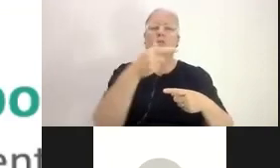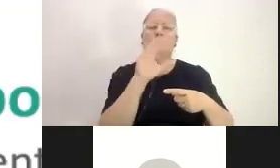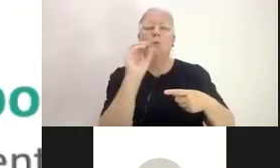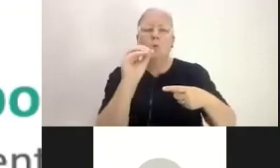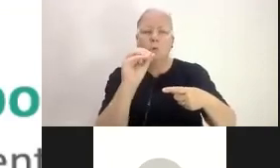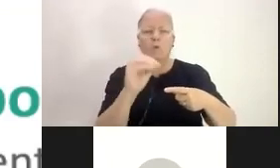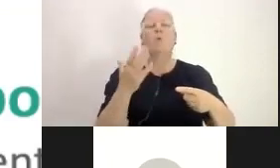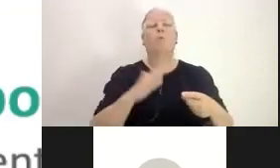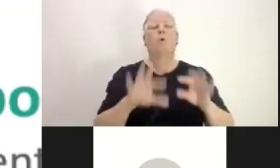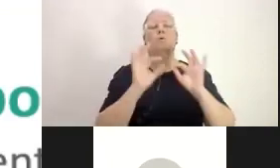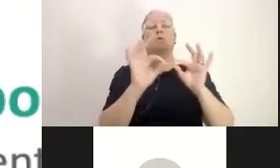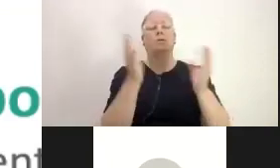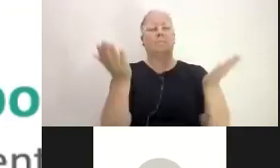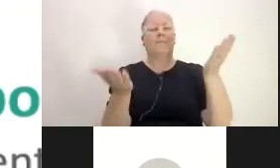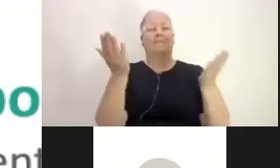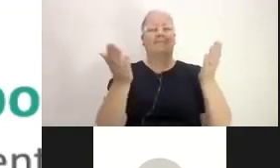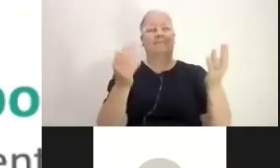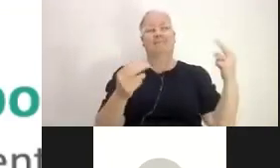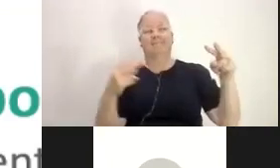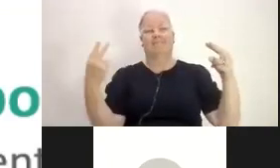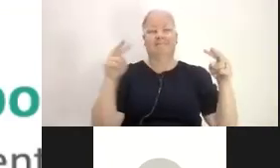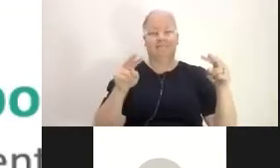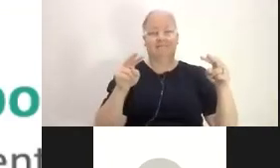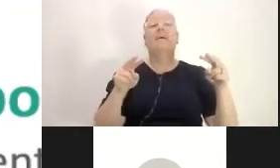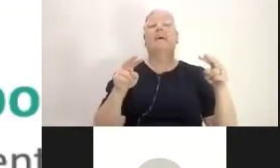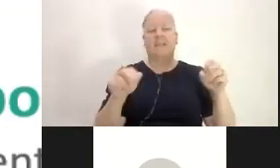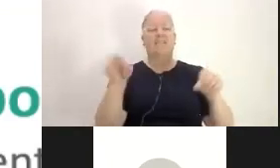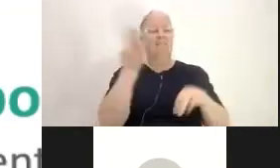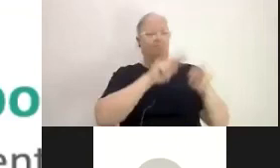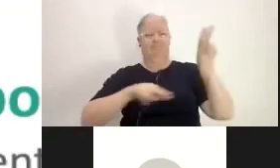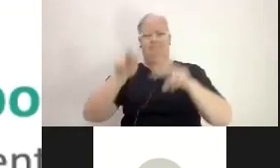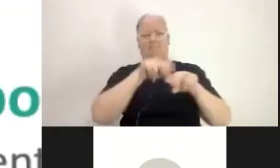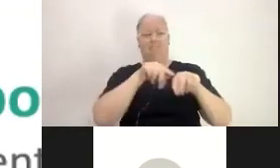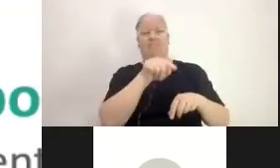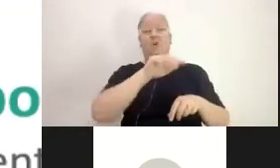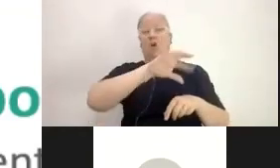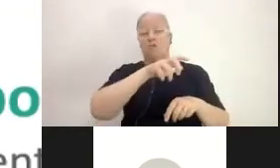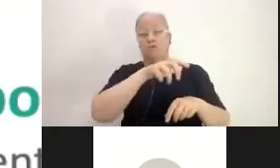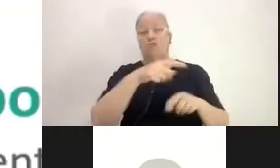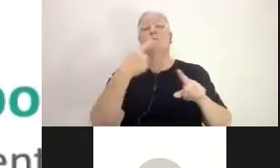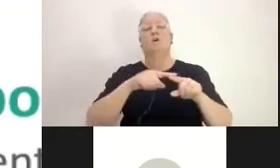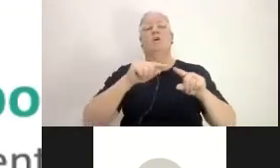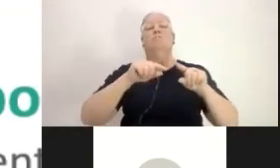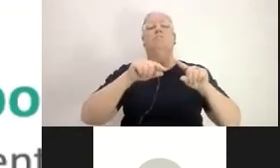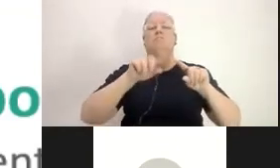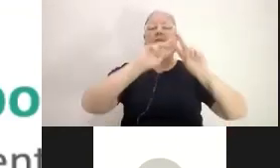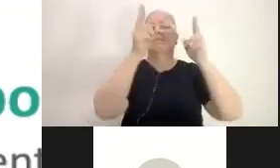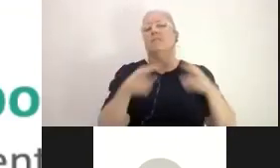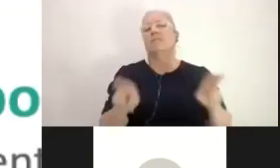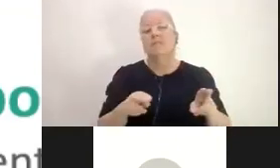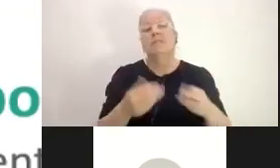and therefore allow users to learn and evaluate UHC in their country and globally. Thank you very much for your time.